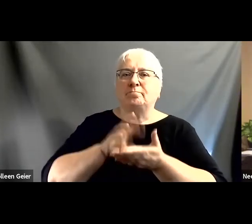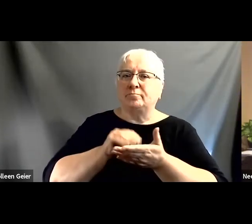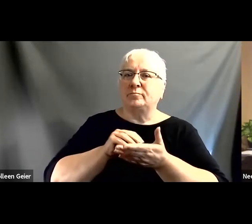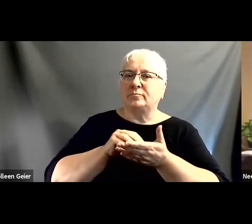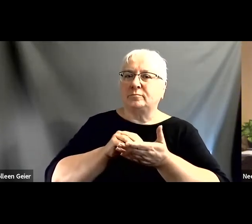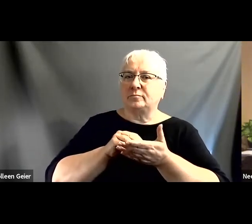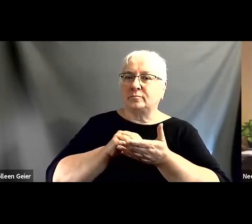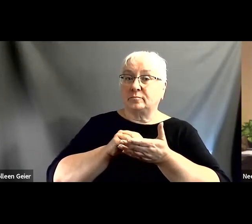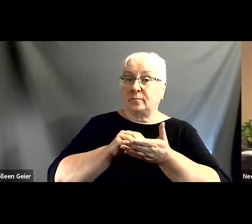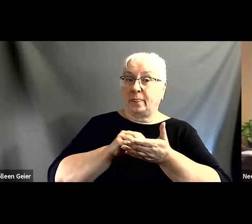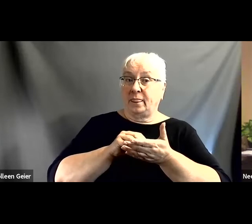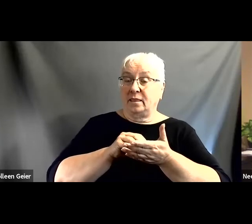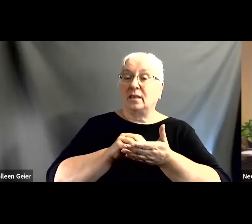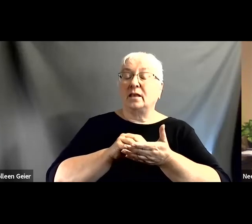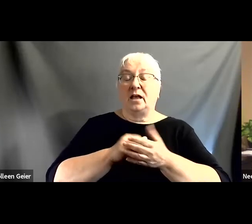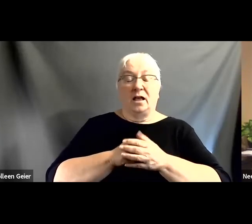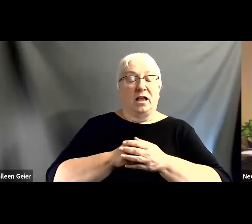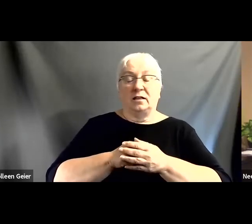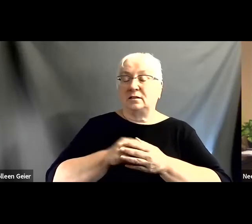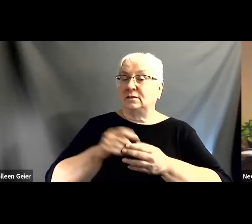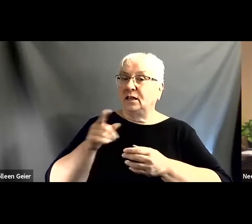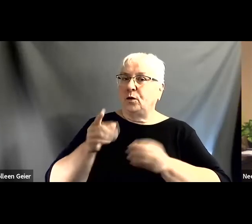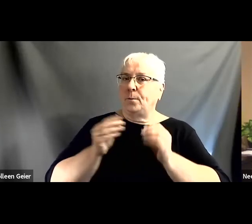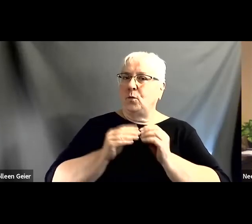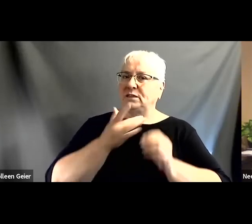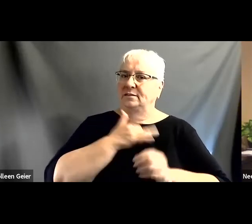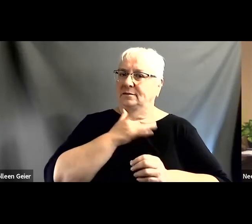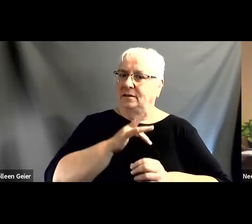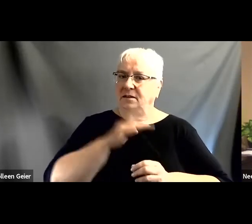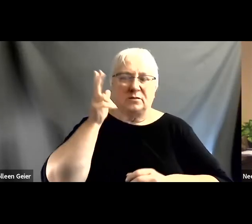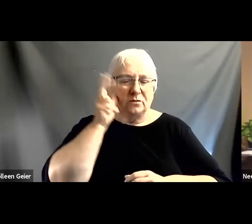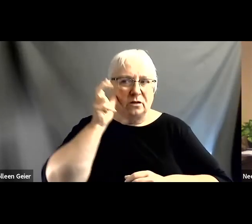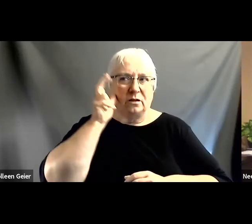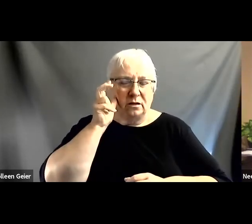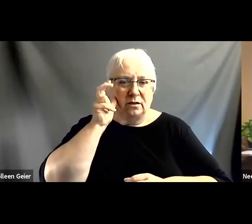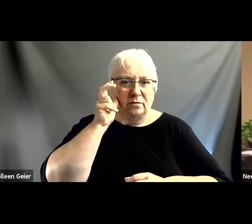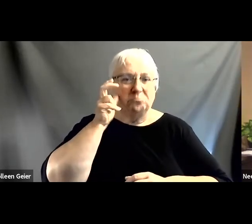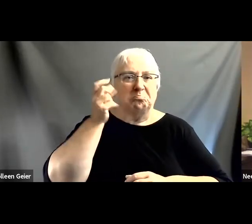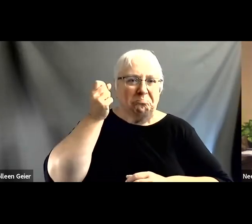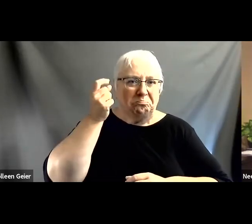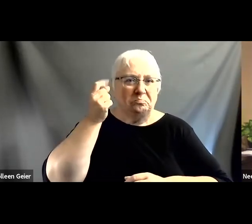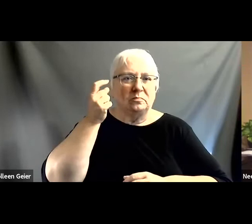to really, their thresholds are far greater in understanding the